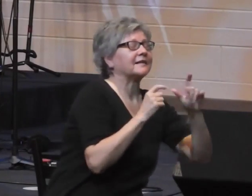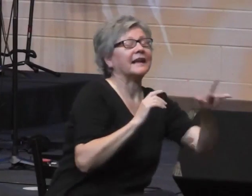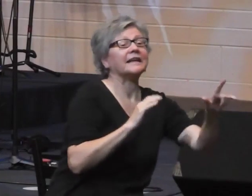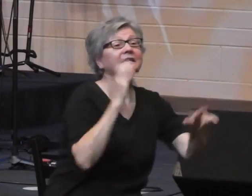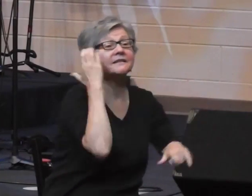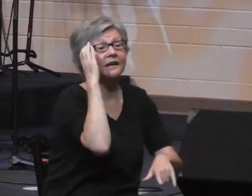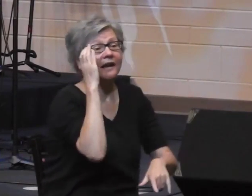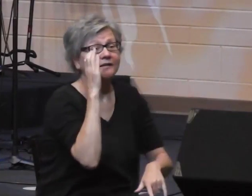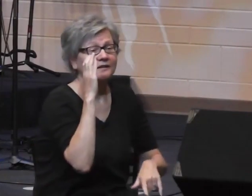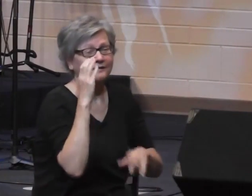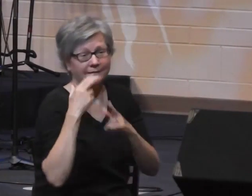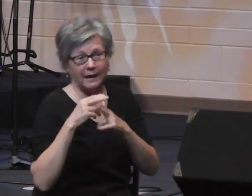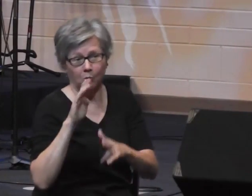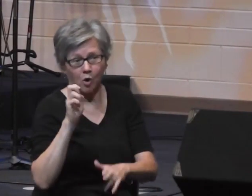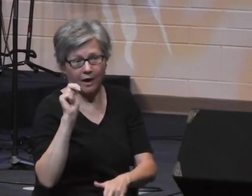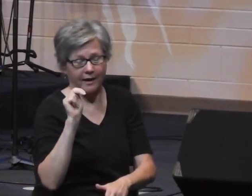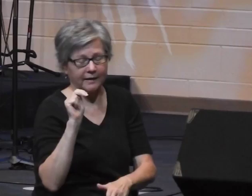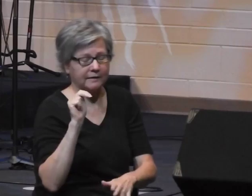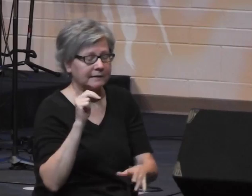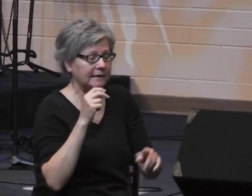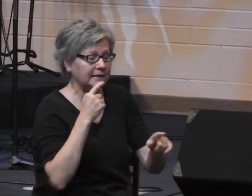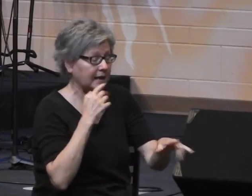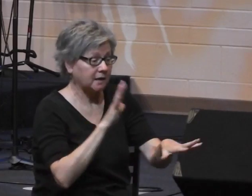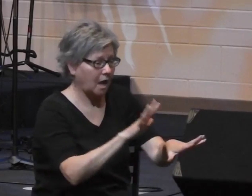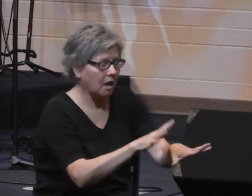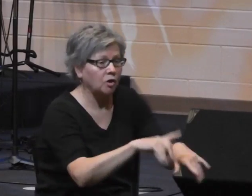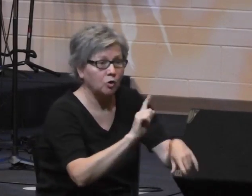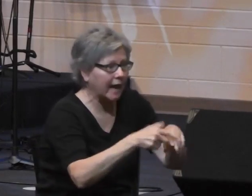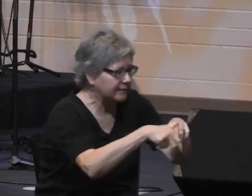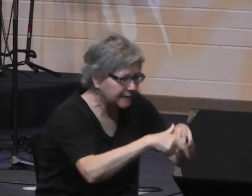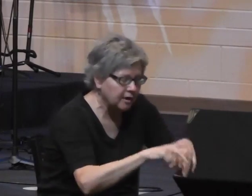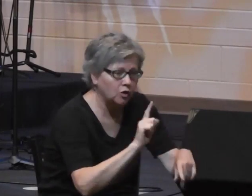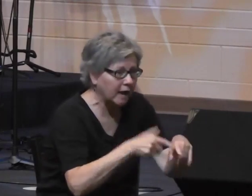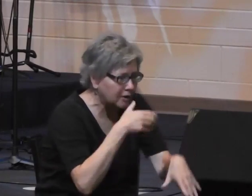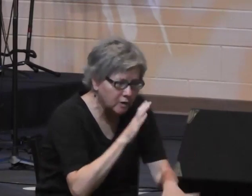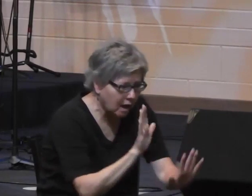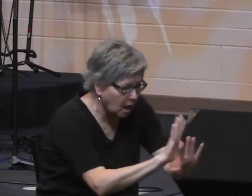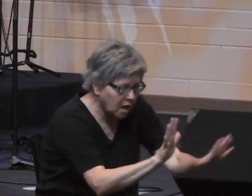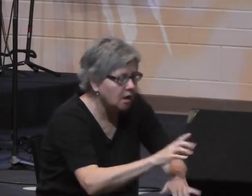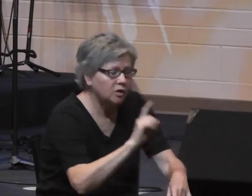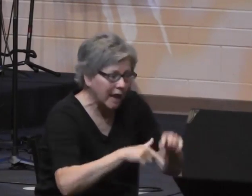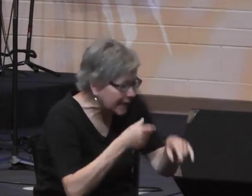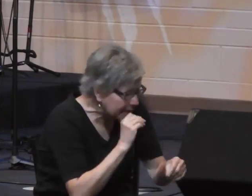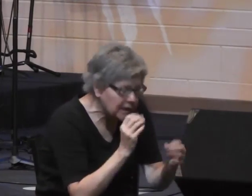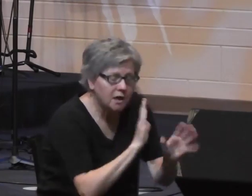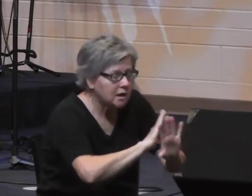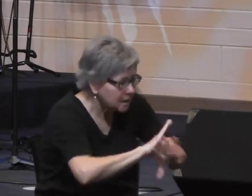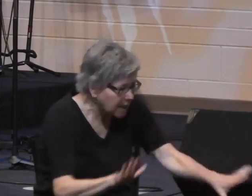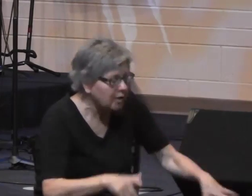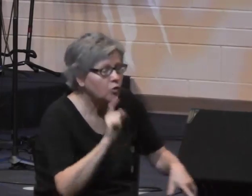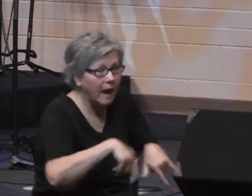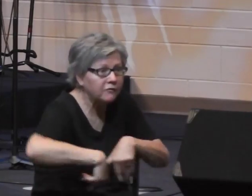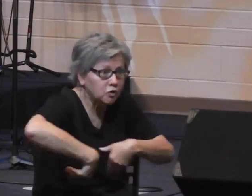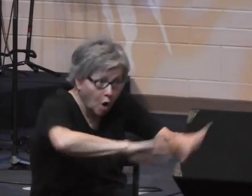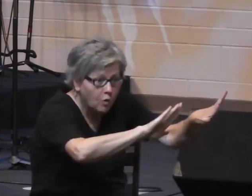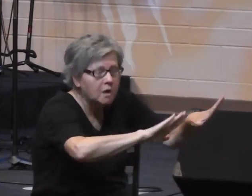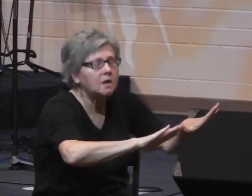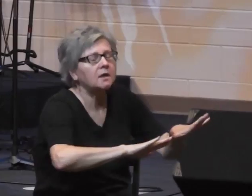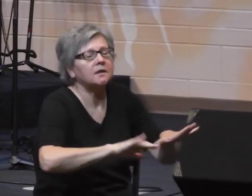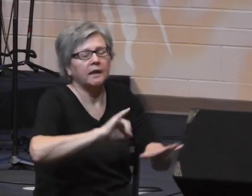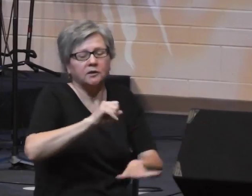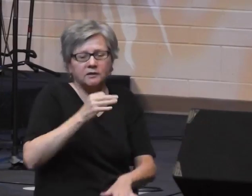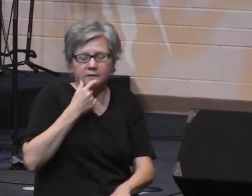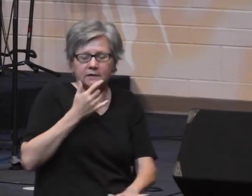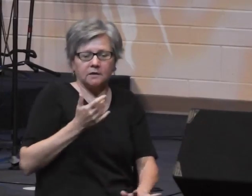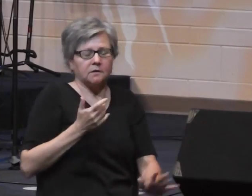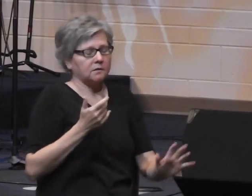Jeff's cousin, Brian, just grabs him. He's like, "You don't have time to sit down. You don't have time to drink a cup of noodles. You don't have time to anything. We're going." Jeff